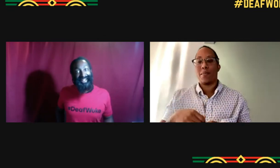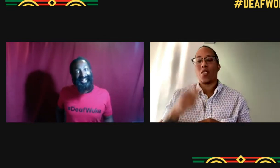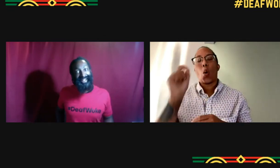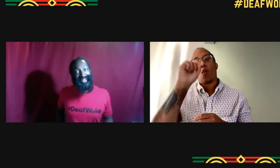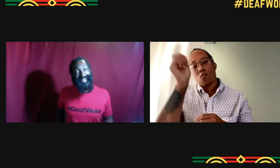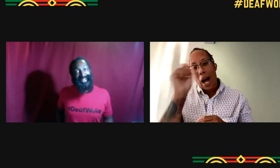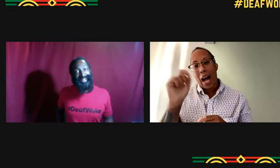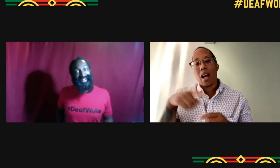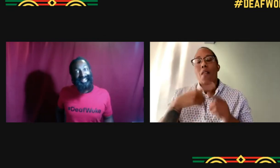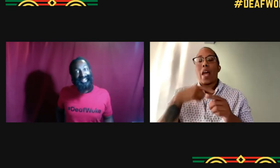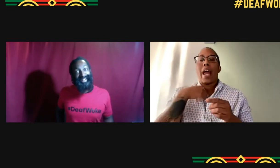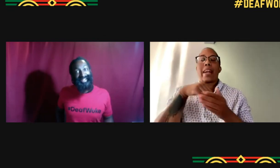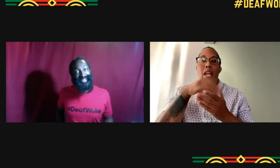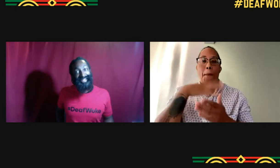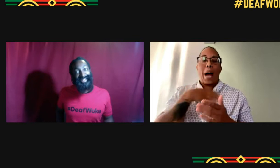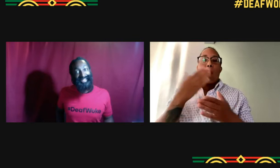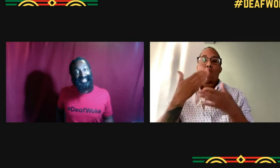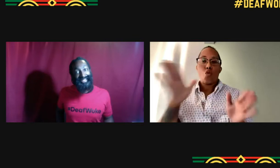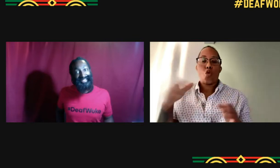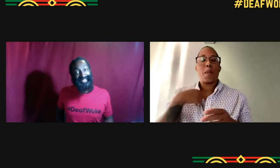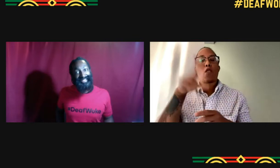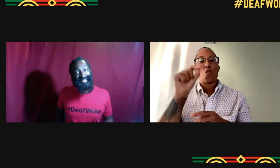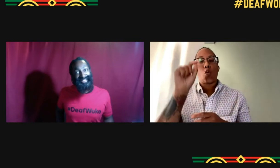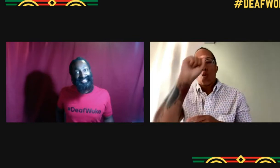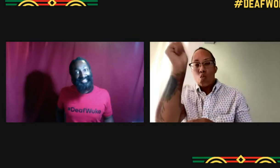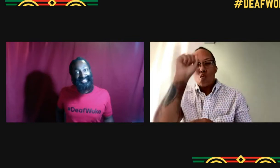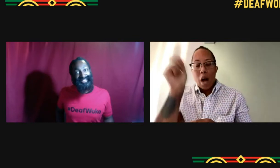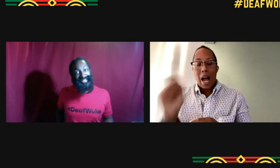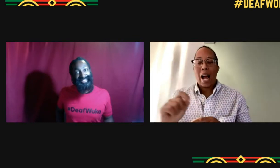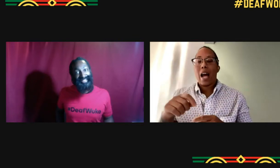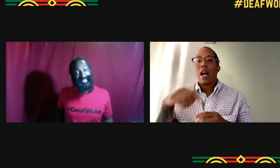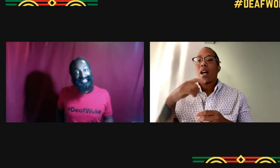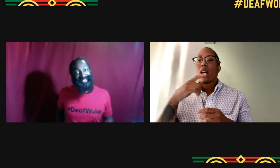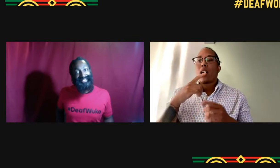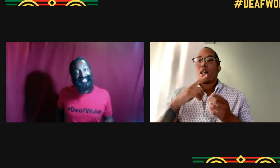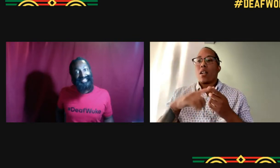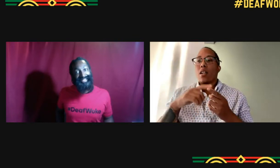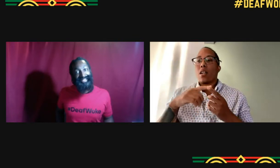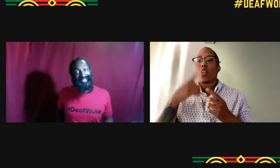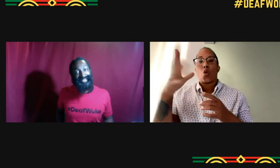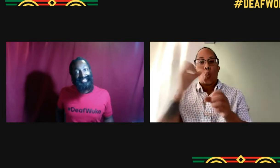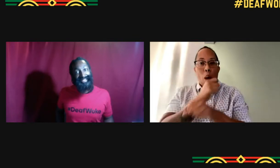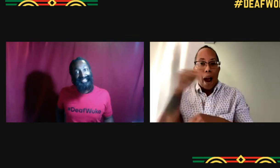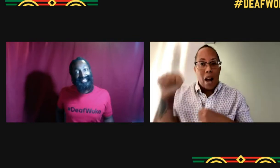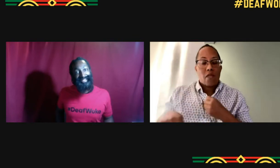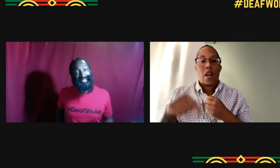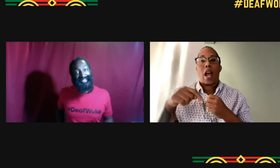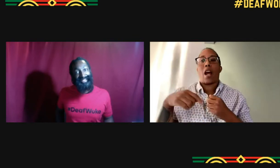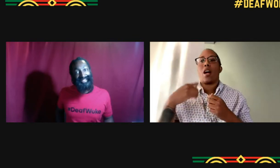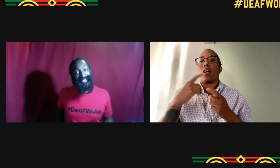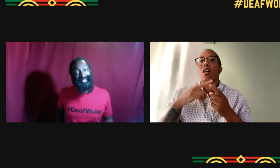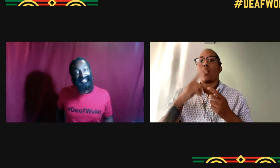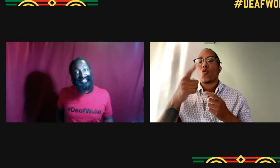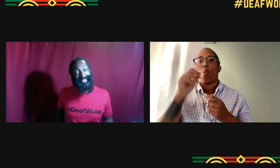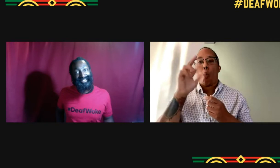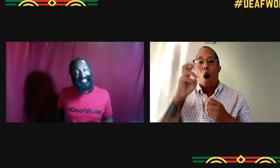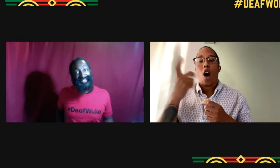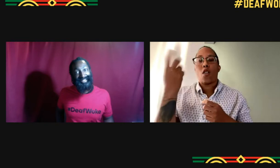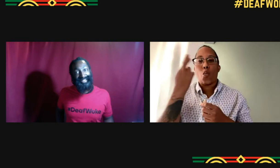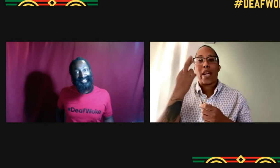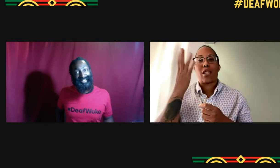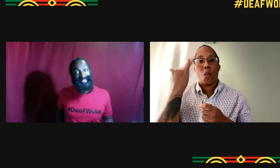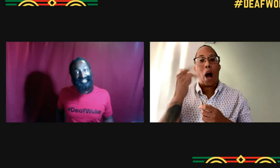my mirror in the bathroom. And I write that out. And it's in my room. I write it out in my room. You got